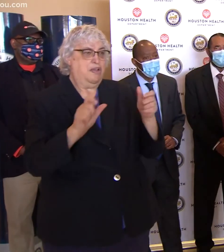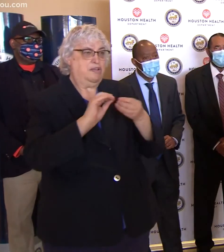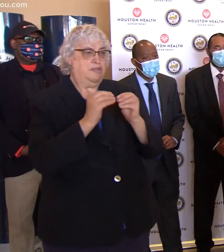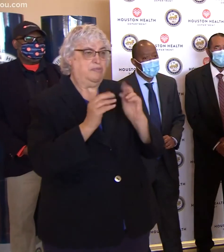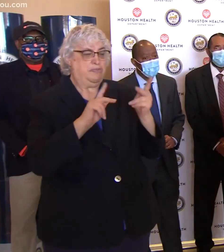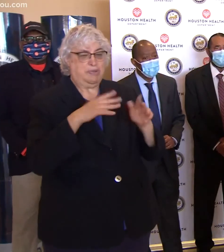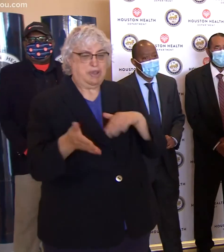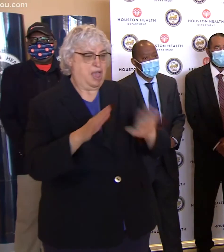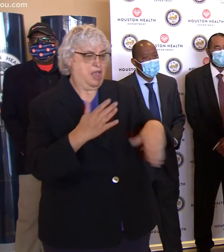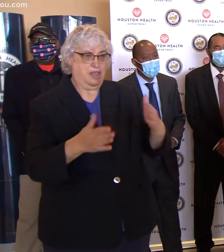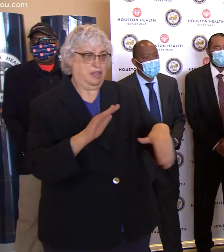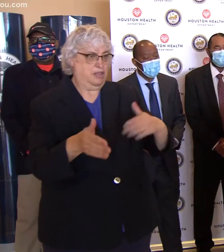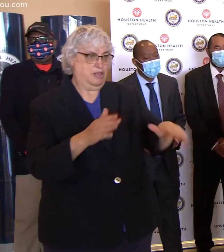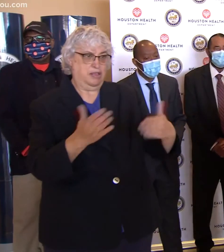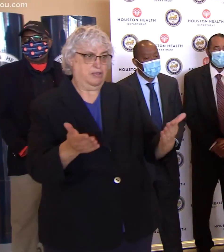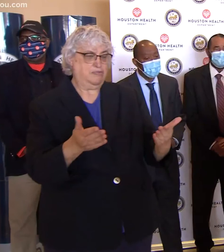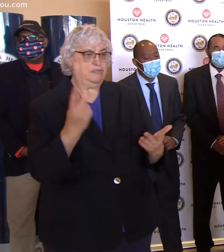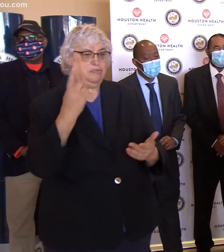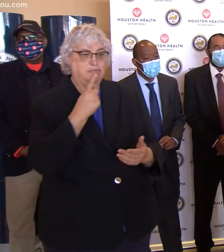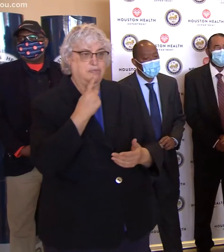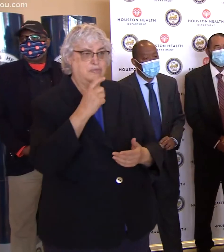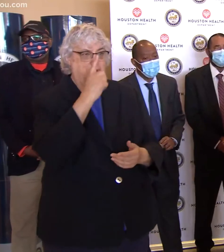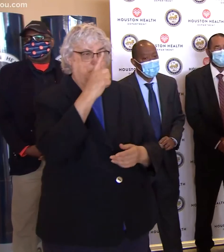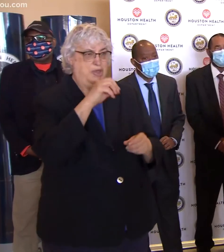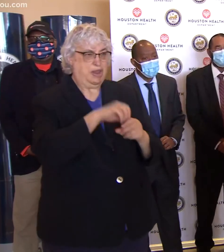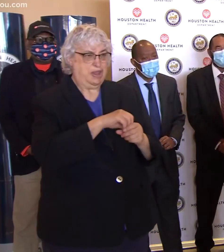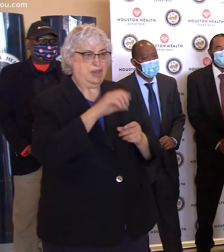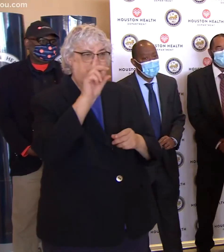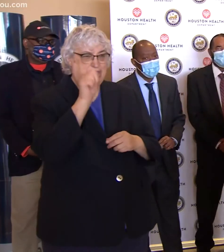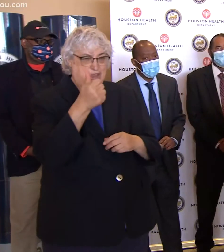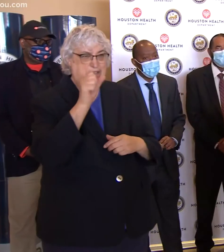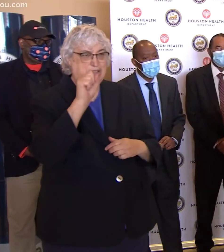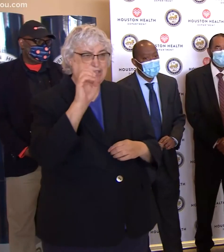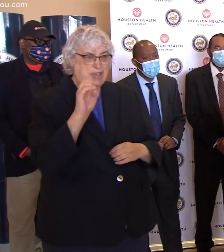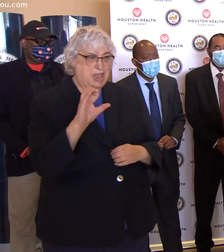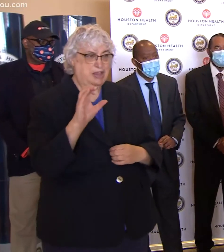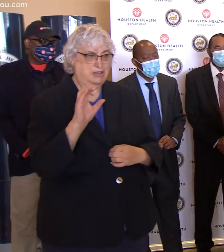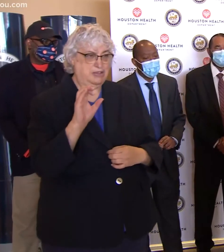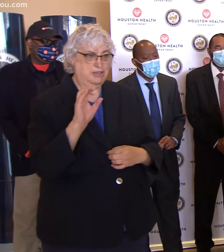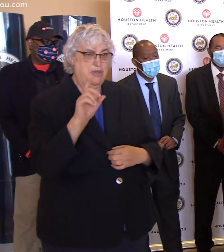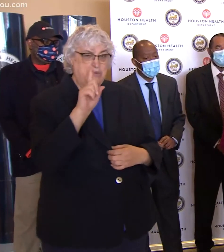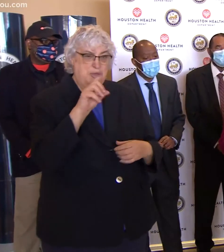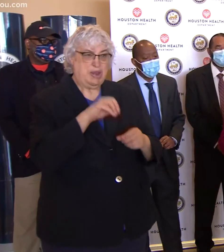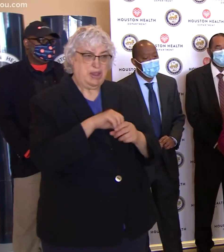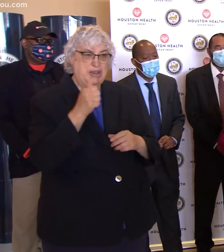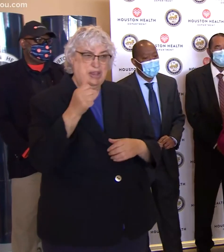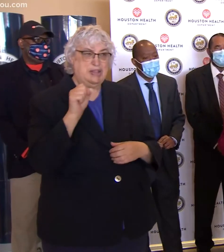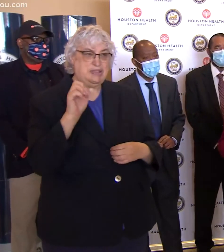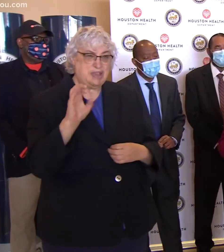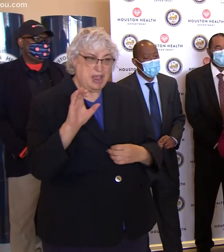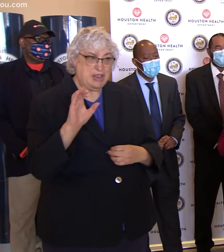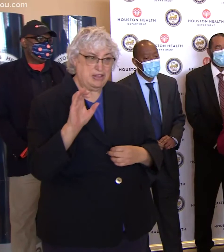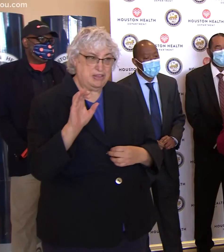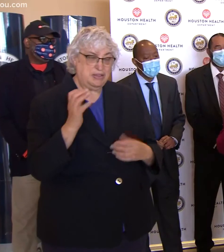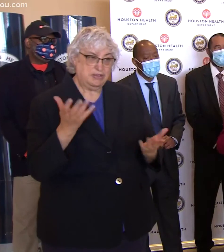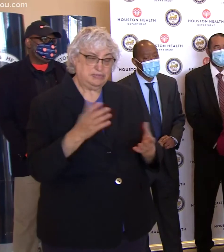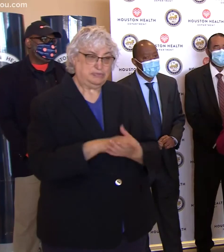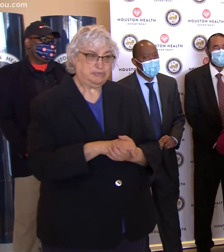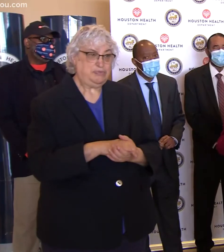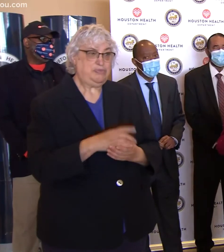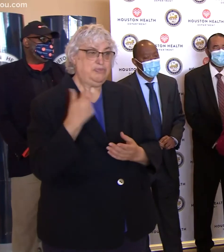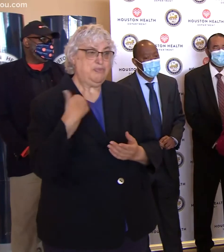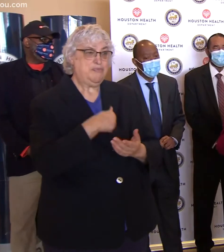people dying. Someone said 1 every 10 seconds. I think that was the number that was being said. So the fact that we've